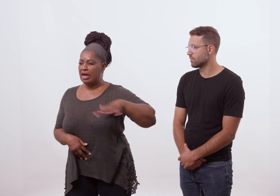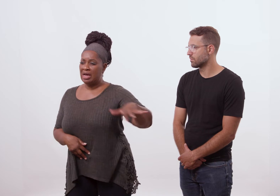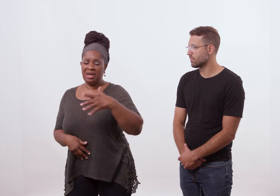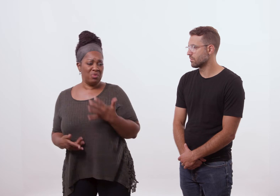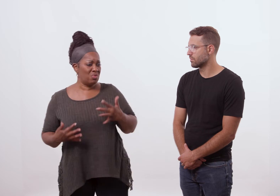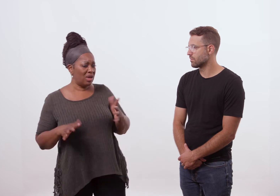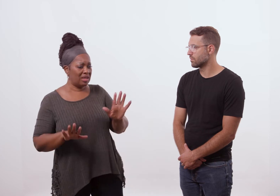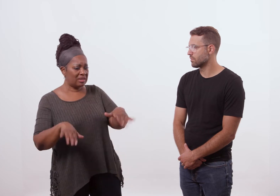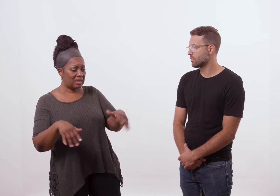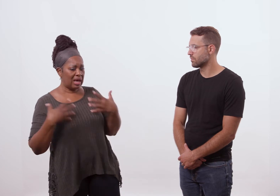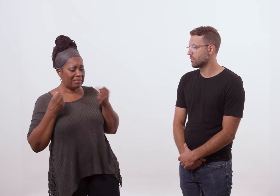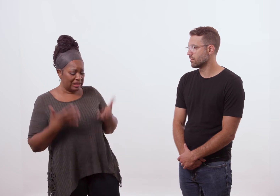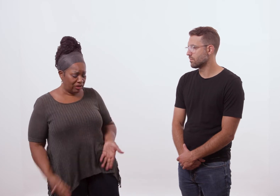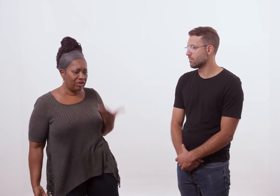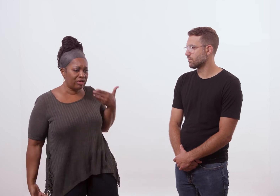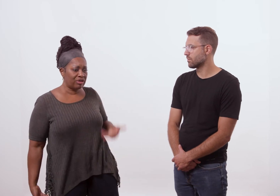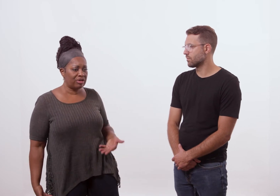Wolfrider. I am a healer.